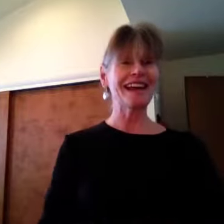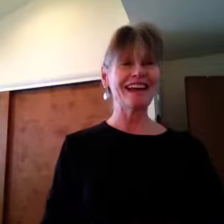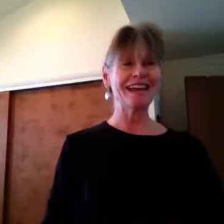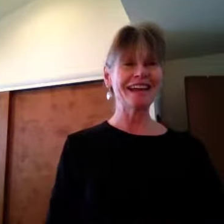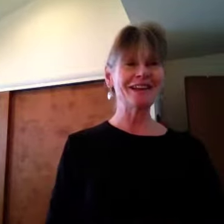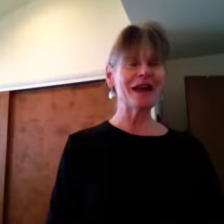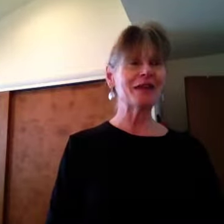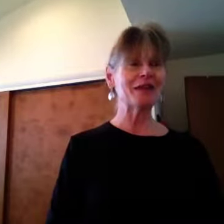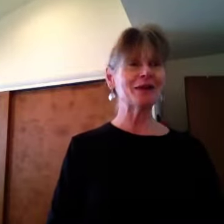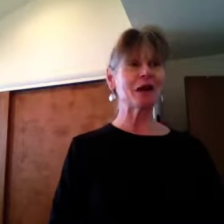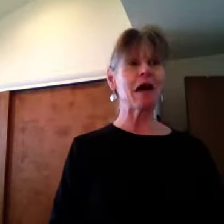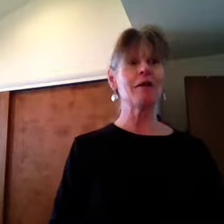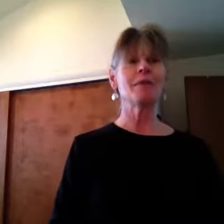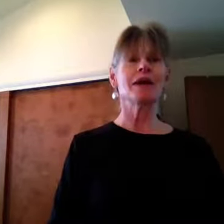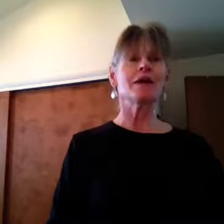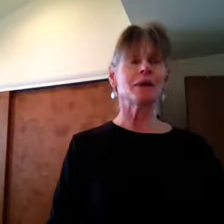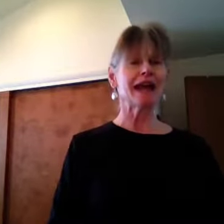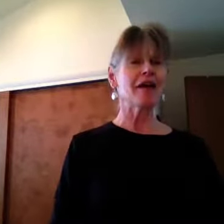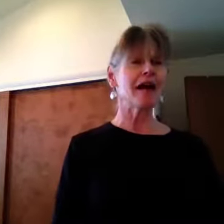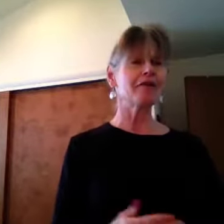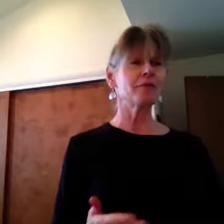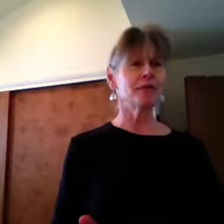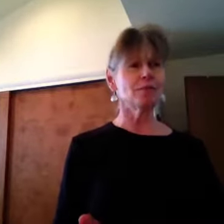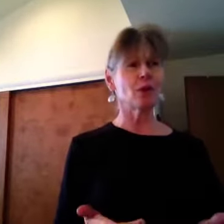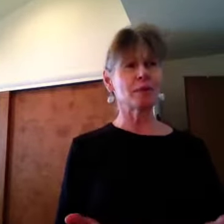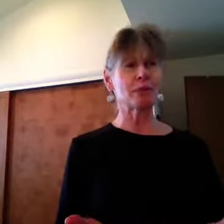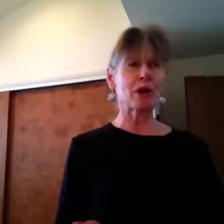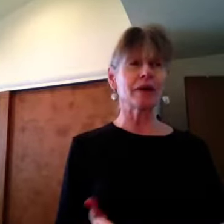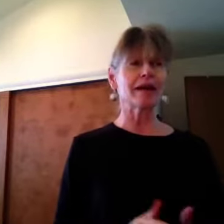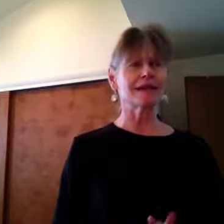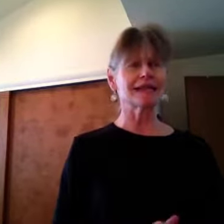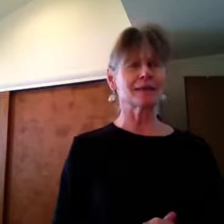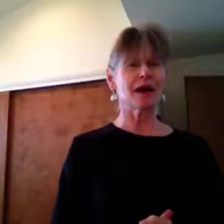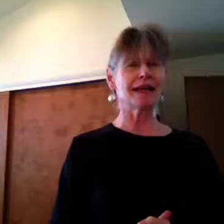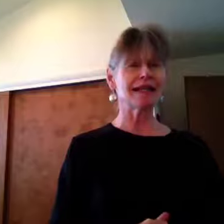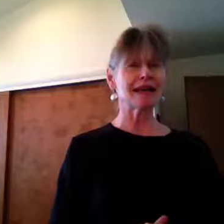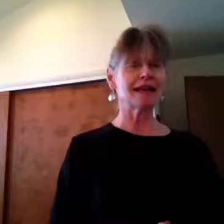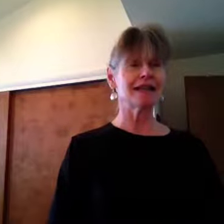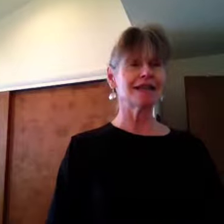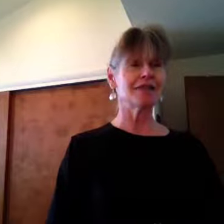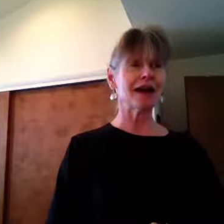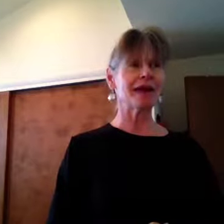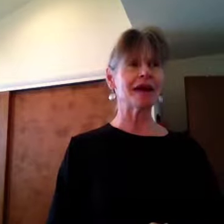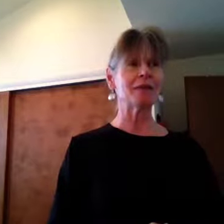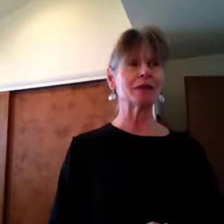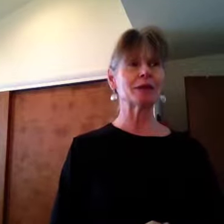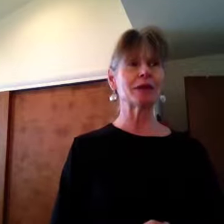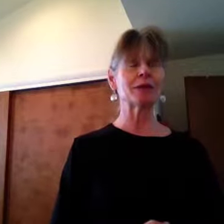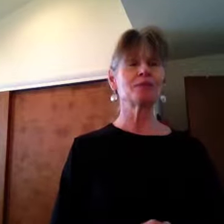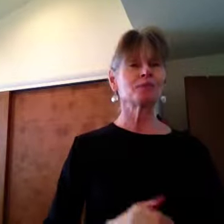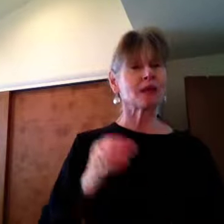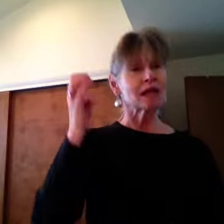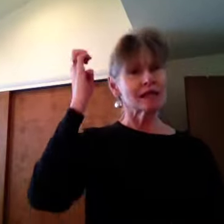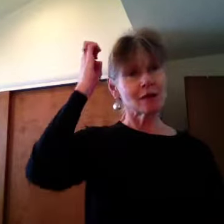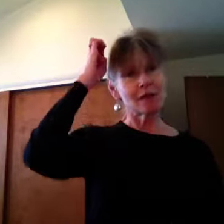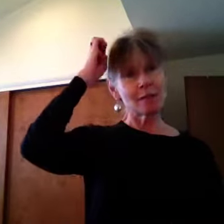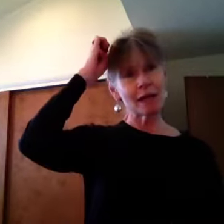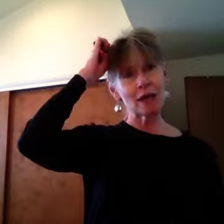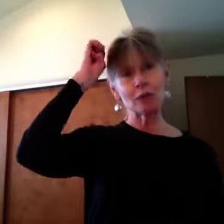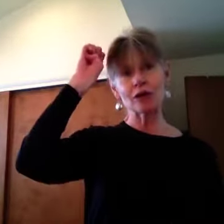Okay, and in that third column, we now have more pronouns. That's why I decided to divide that up a little bit. So at the male portion